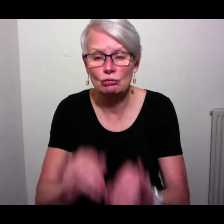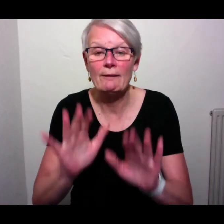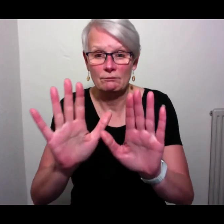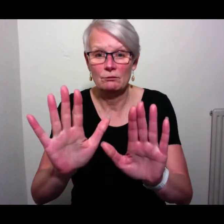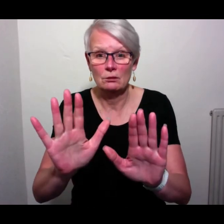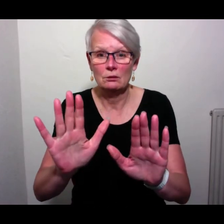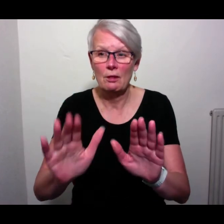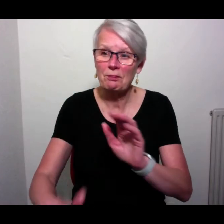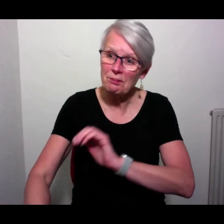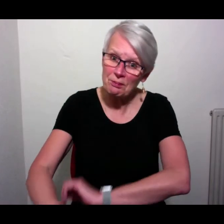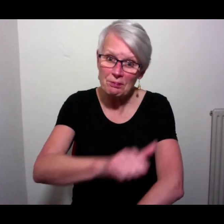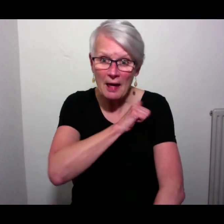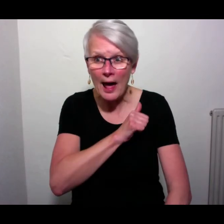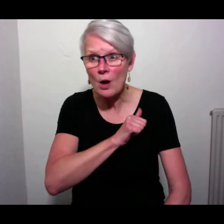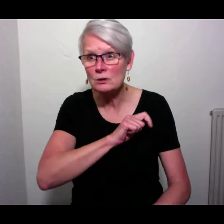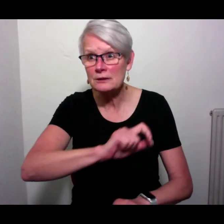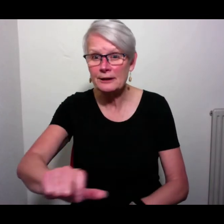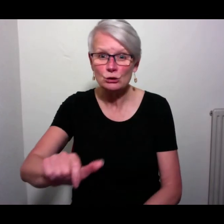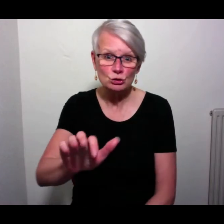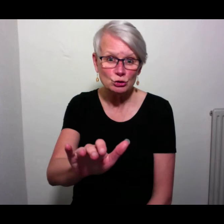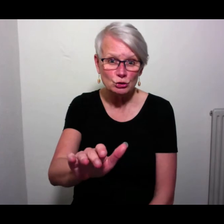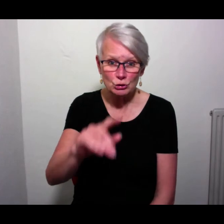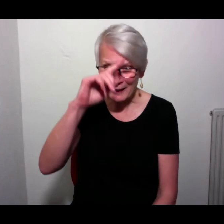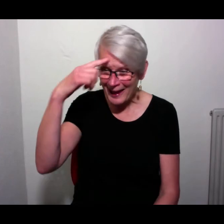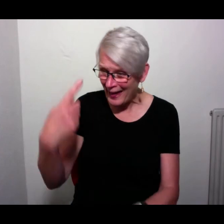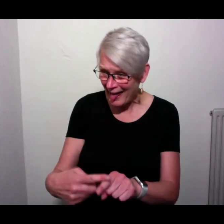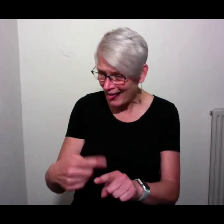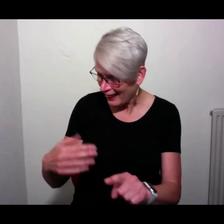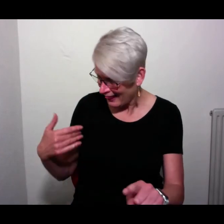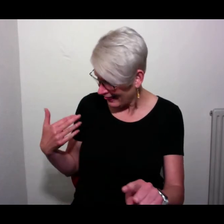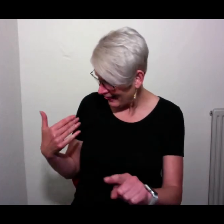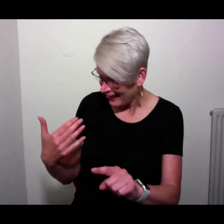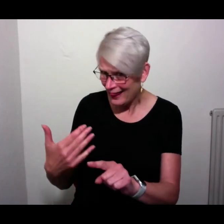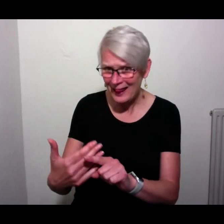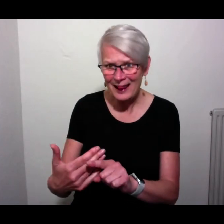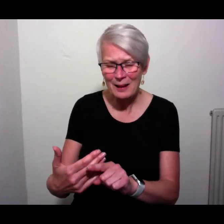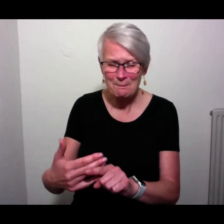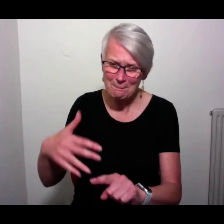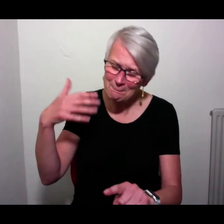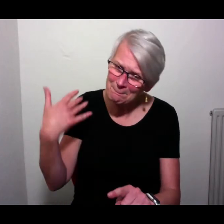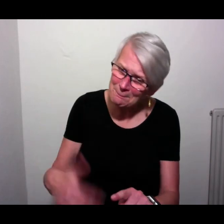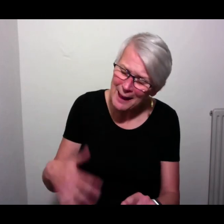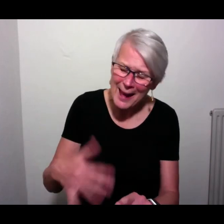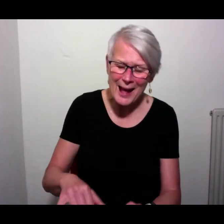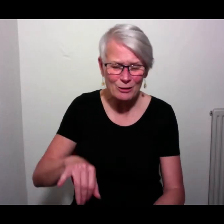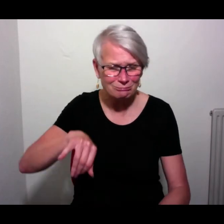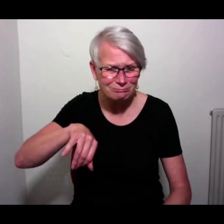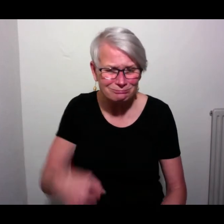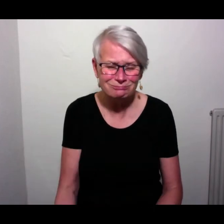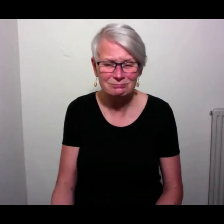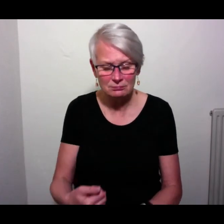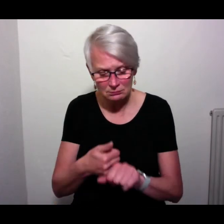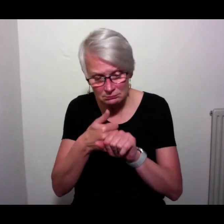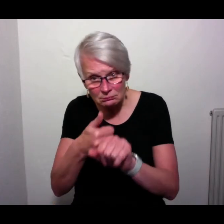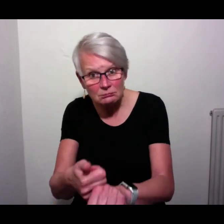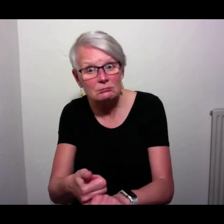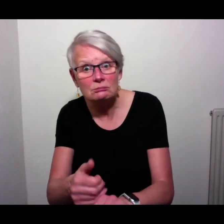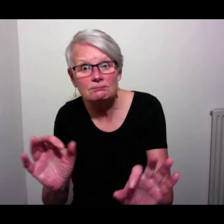There's thousands more still ill months later, in terrible, terrible pain with no real